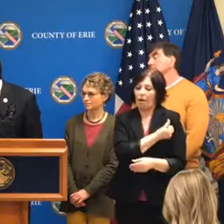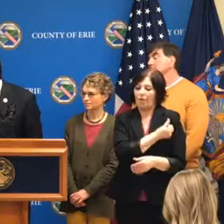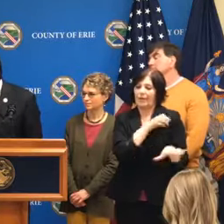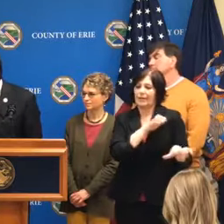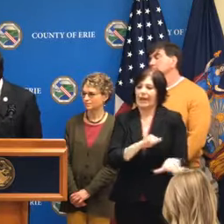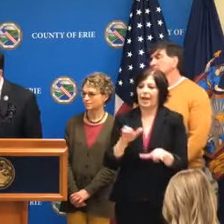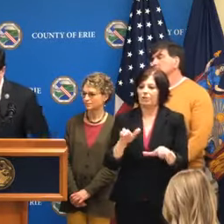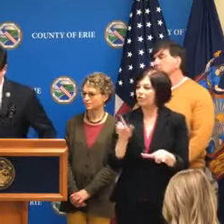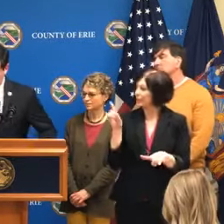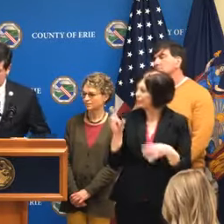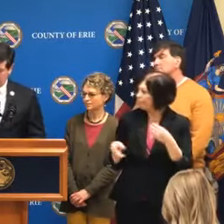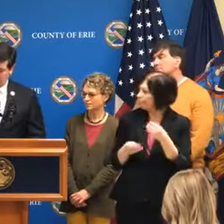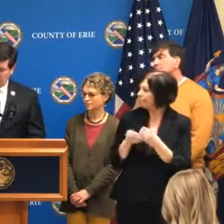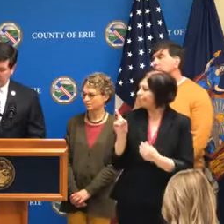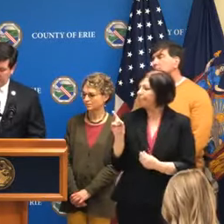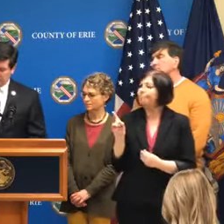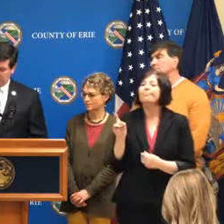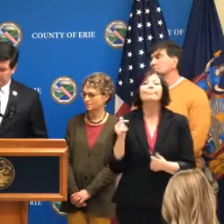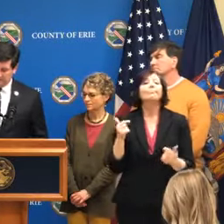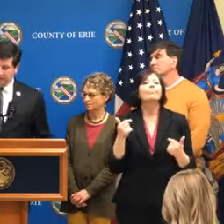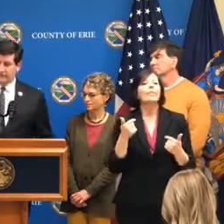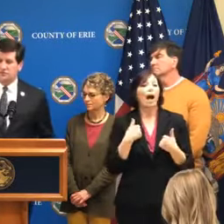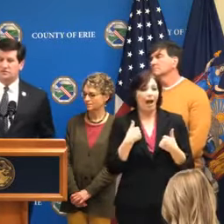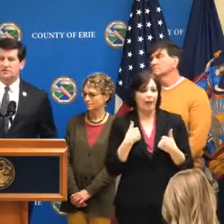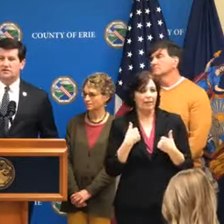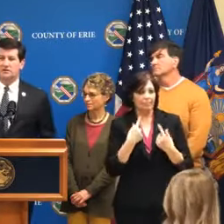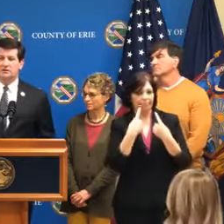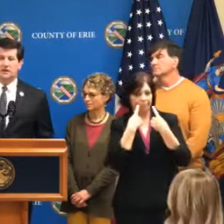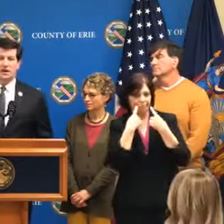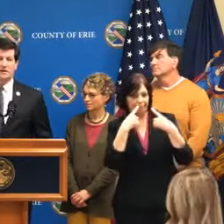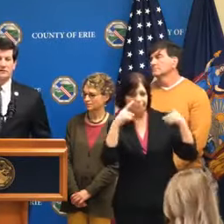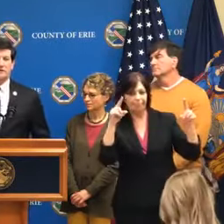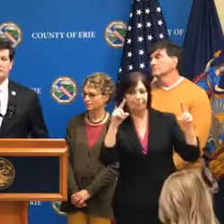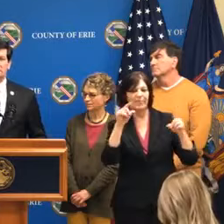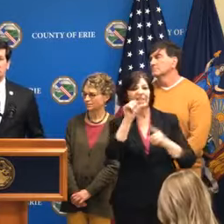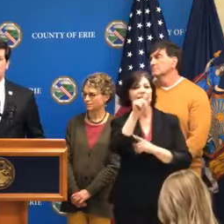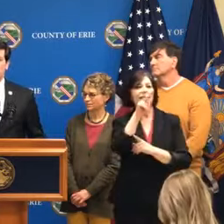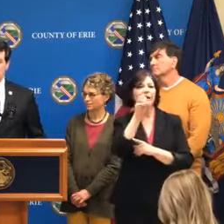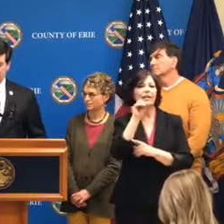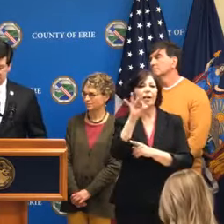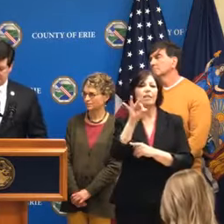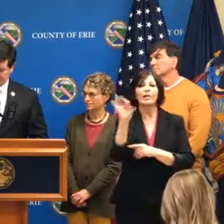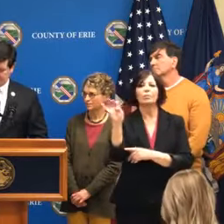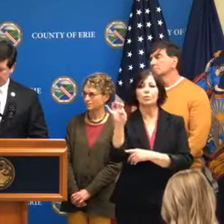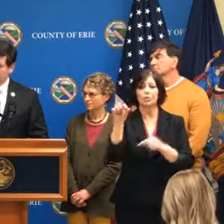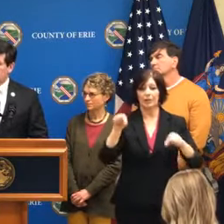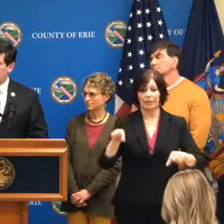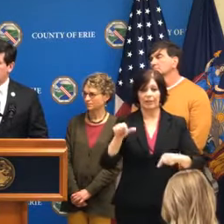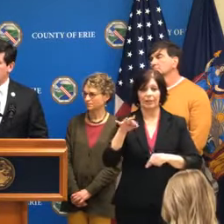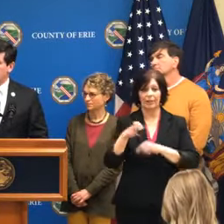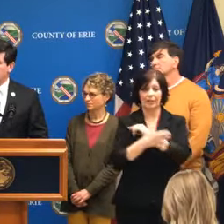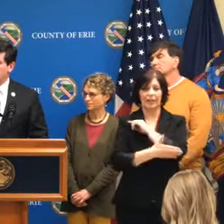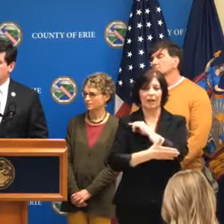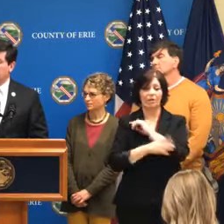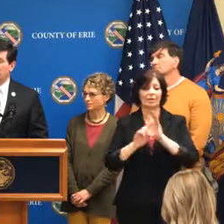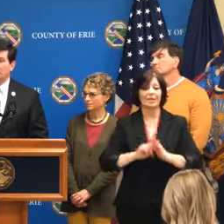actions. I have declared a state of emergency in Erie County effective noon